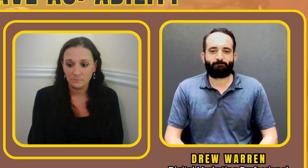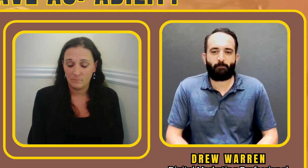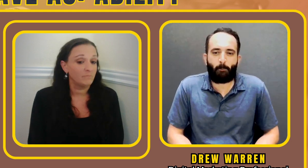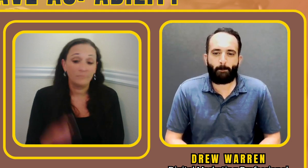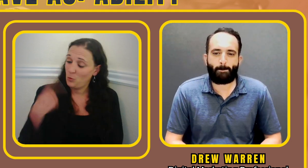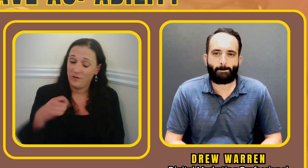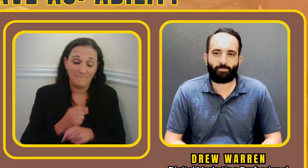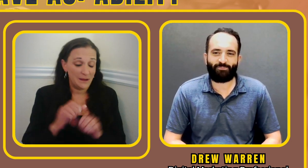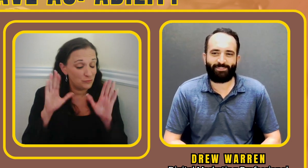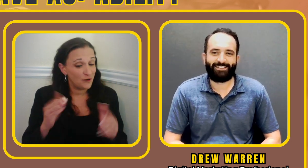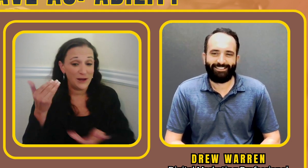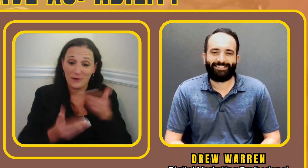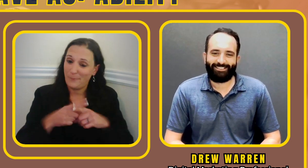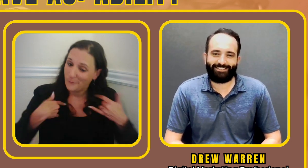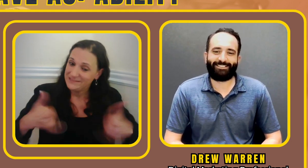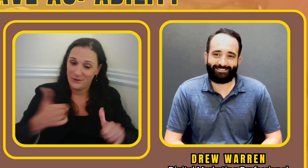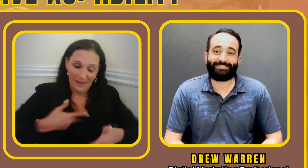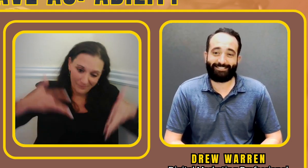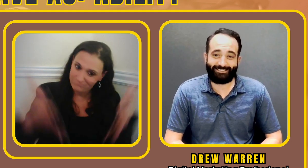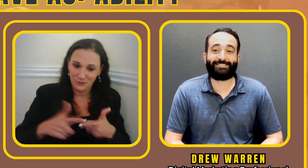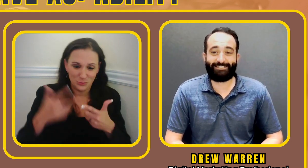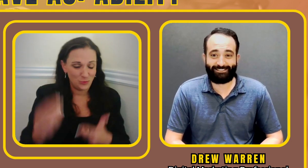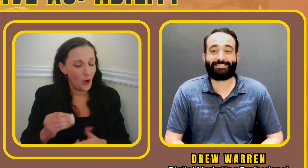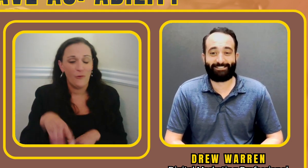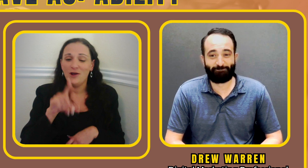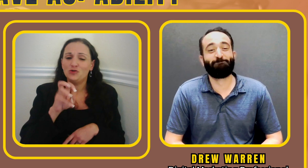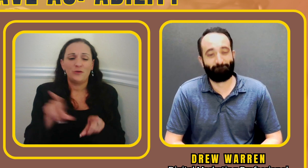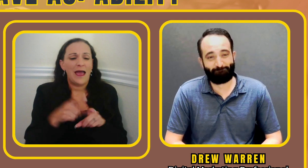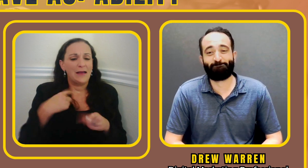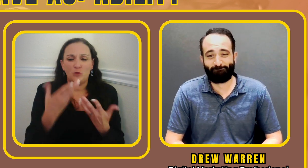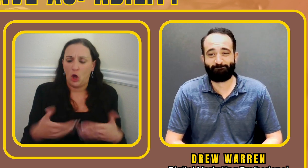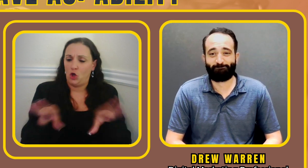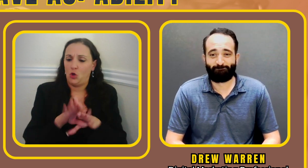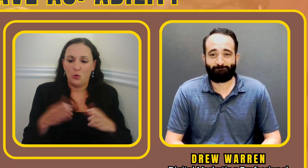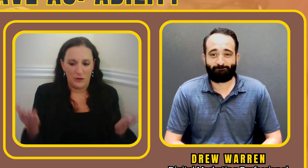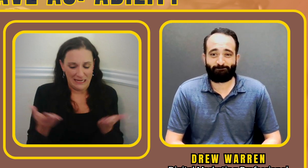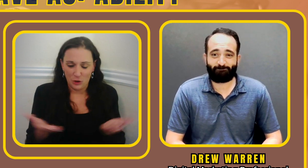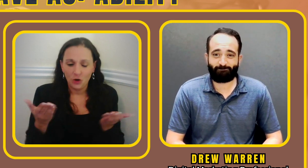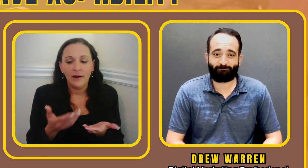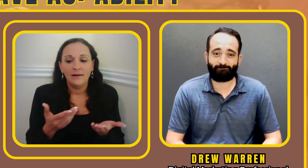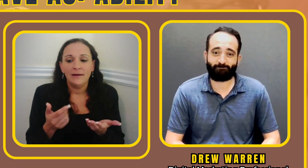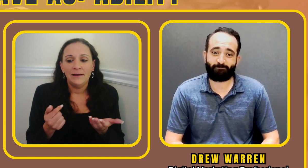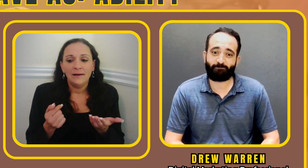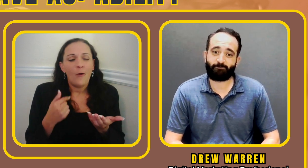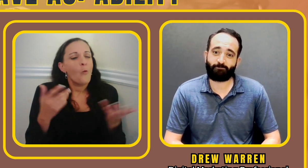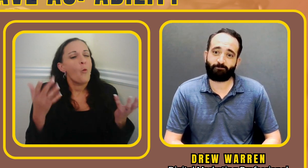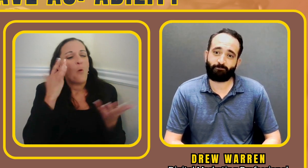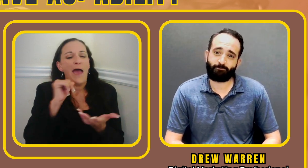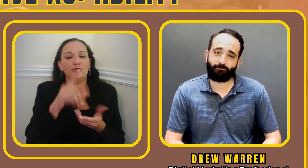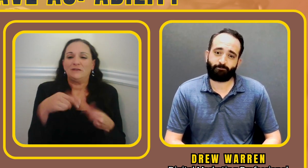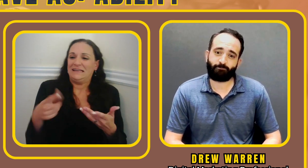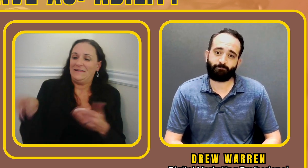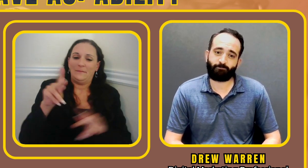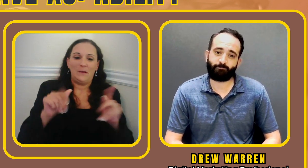We've made great strides, but we still have a ways to go. Drew, as we conclude here, why don't you give the people